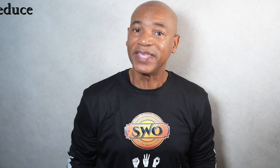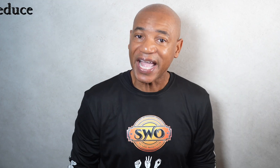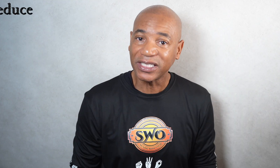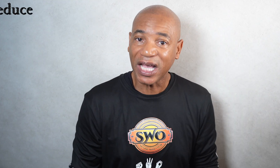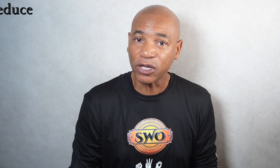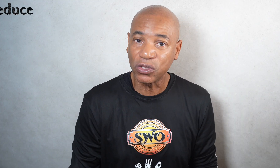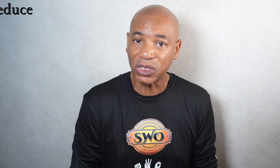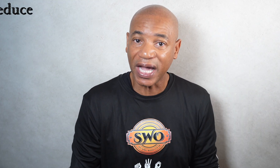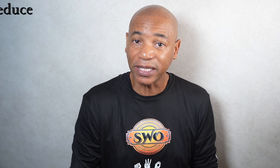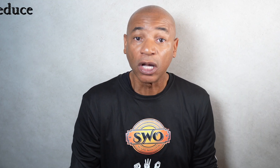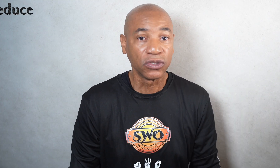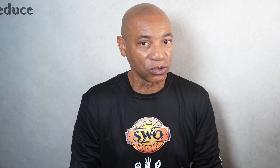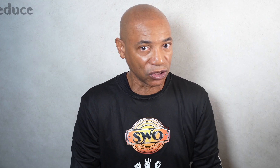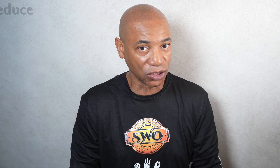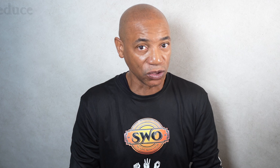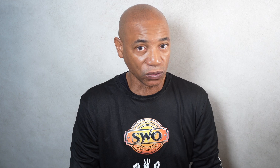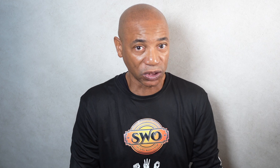That is how you sign to seduce.